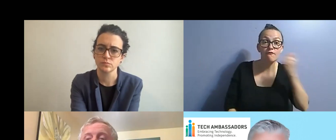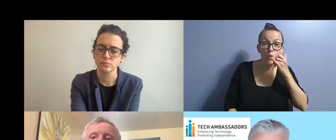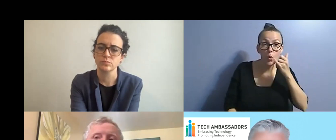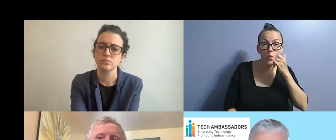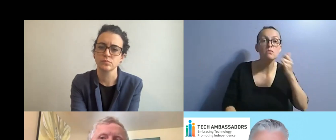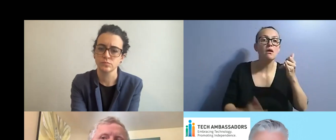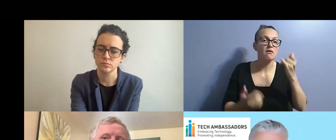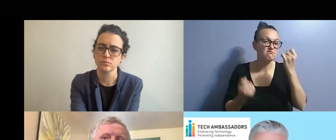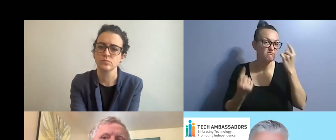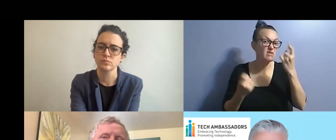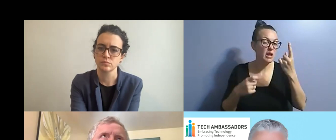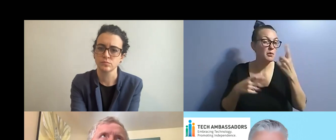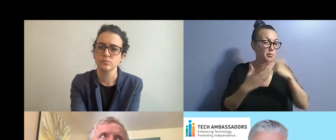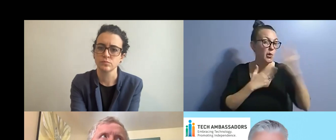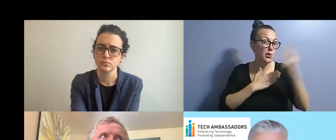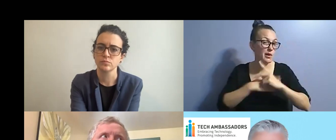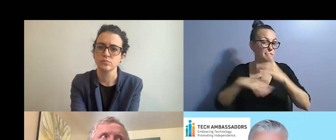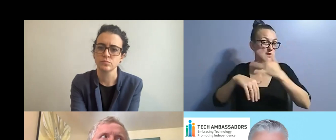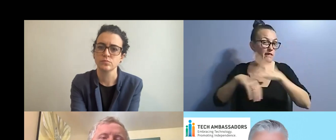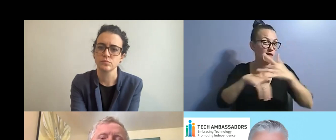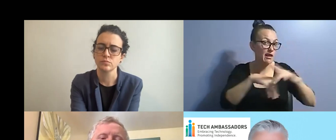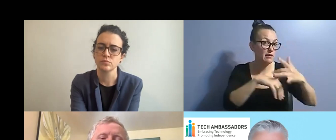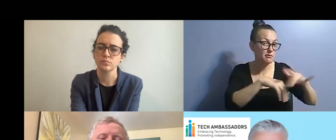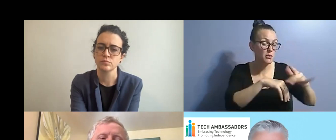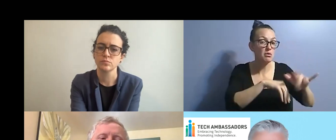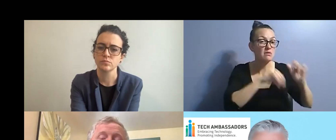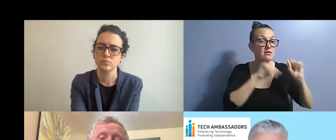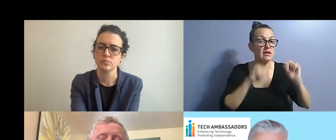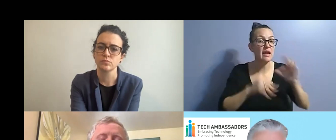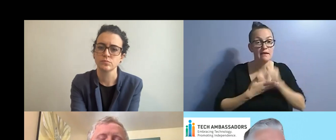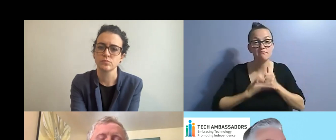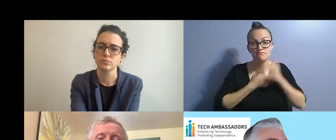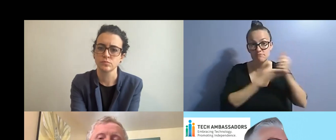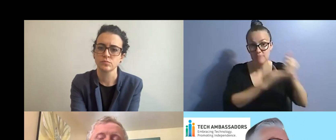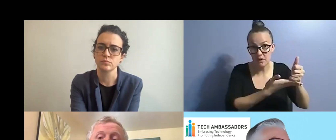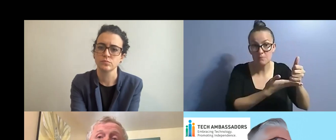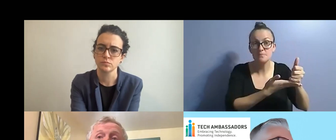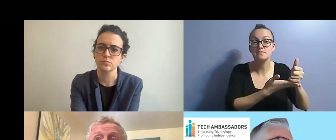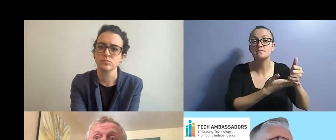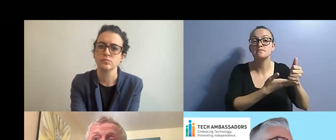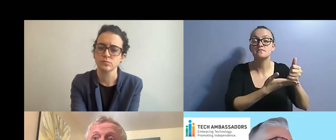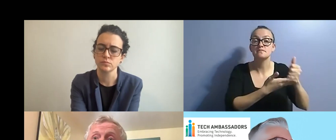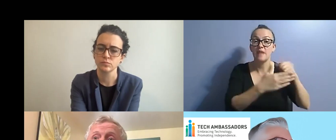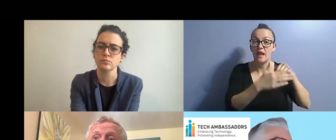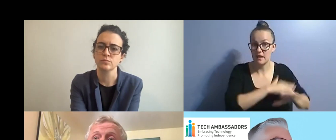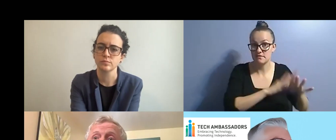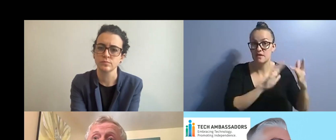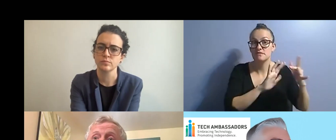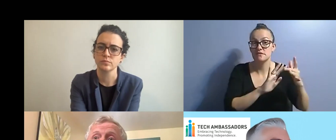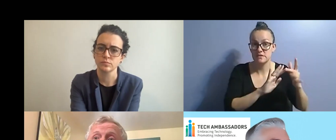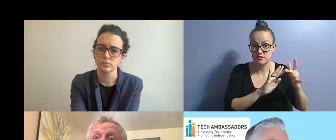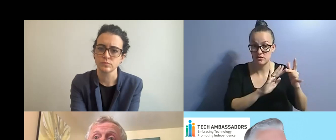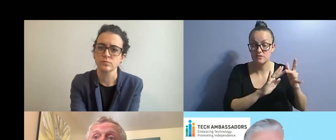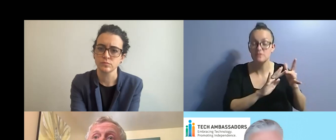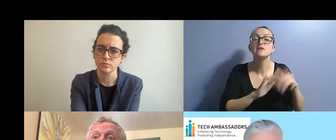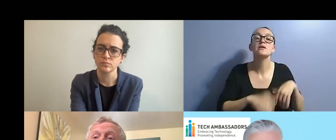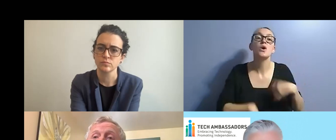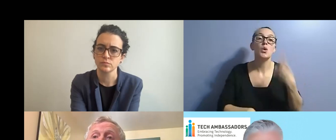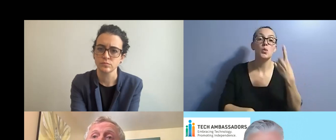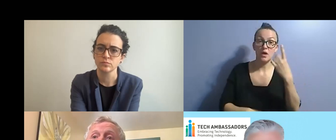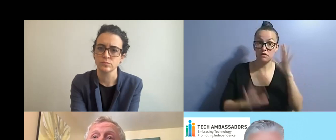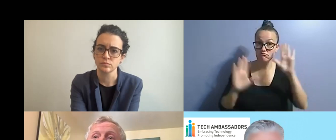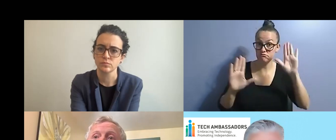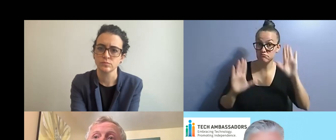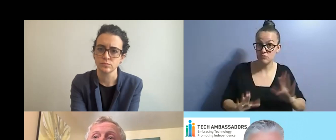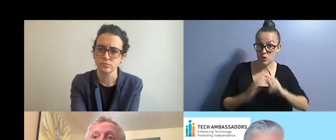help. Like, let's say, another great program that you might check out